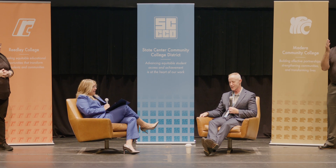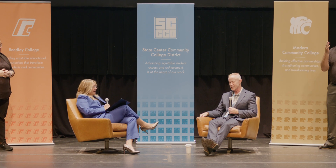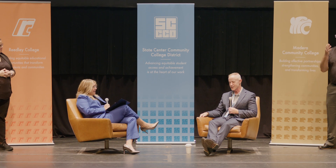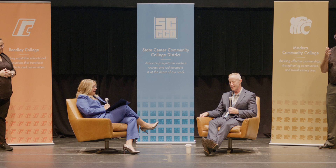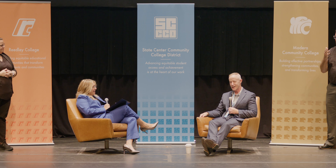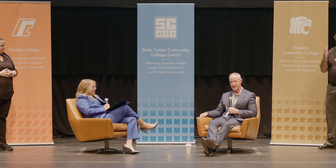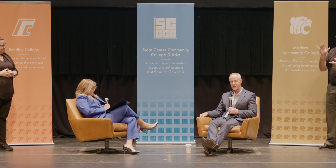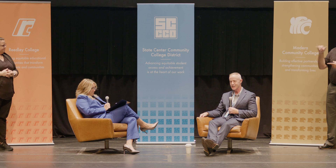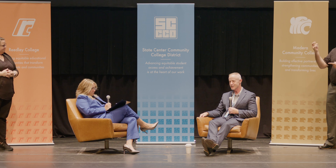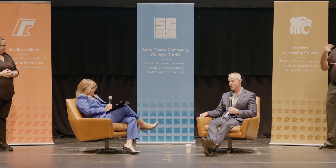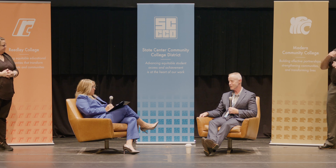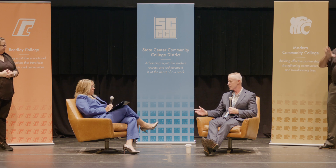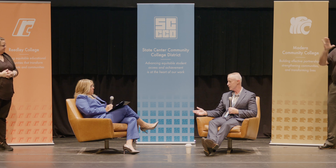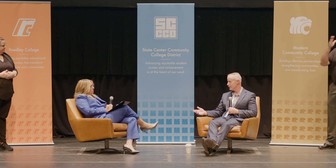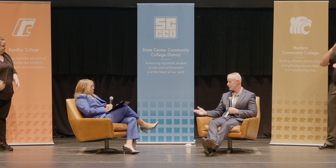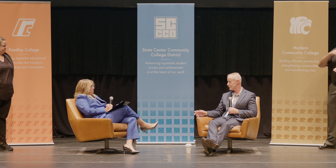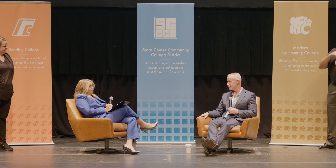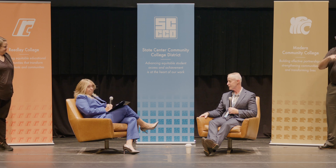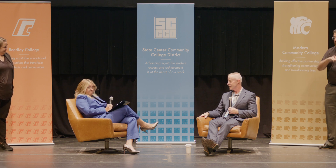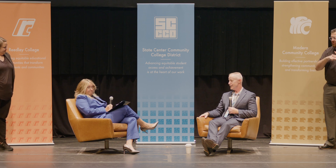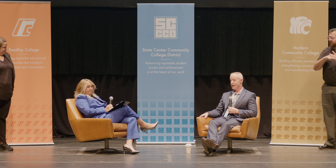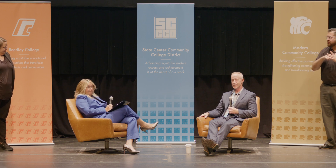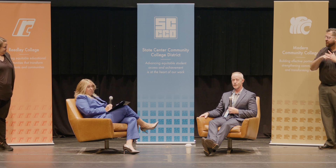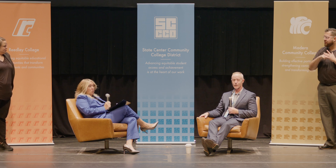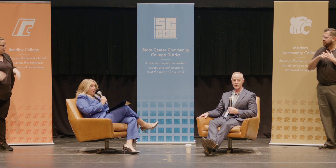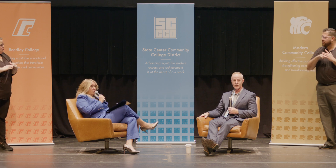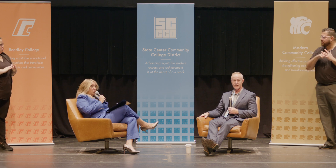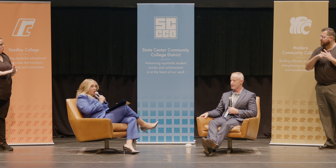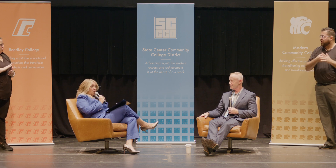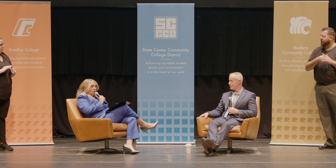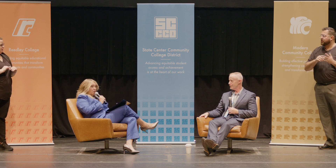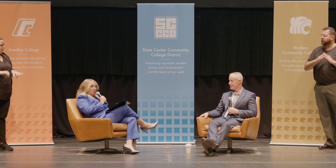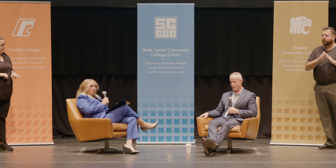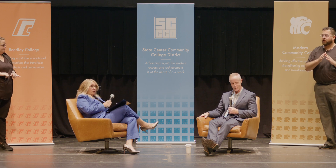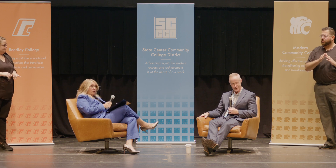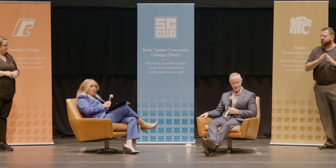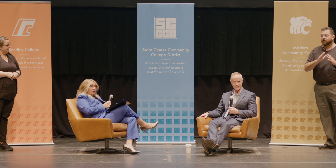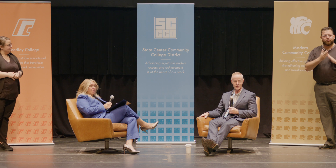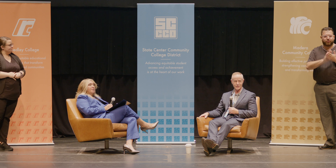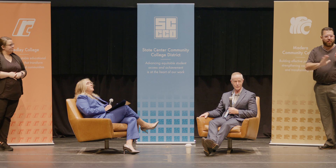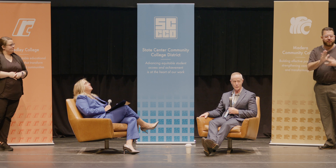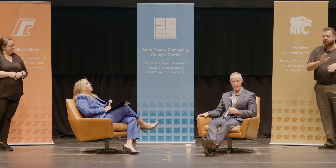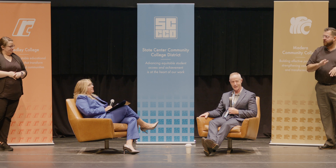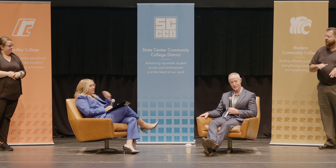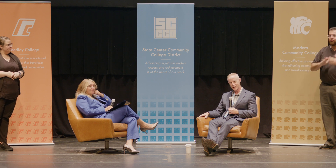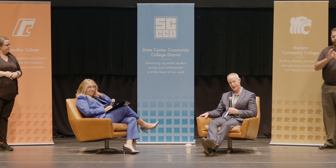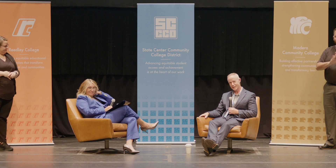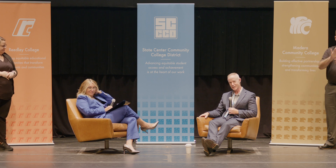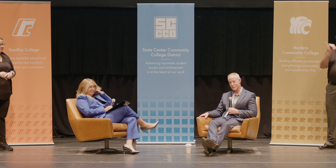It's a great question. I started in the community college system. And so... Wait, you started where? At the community college system,